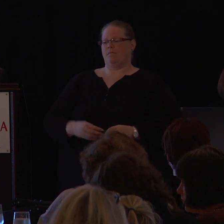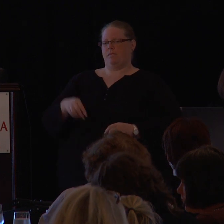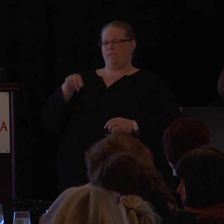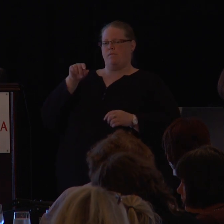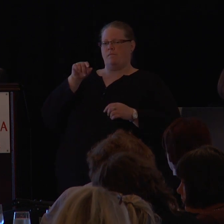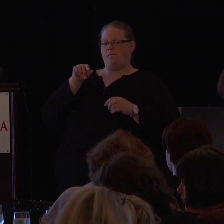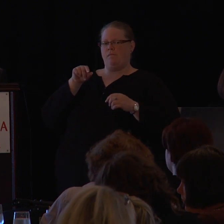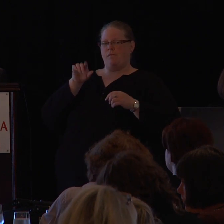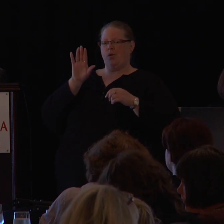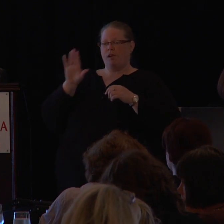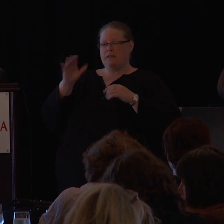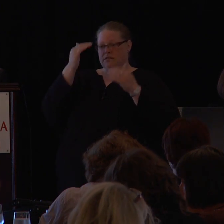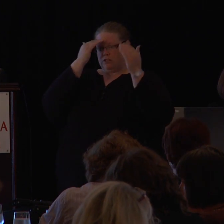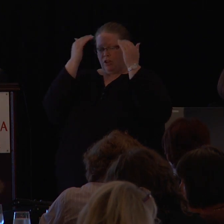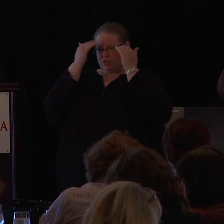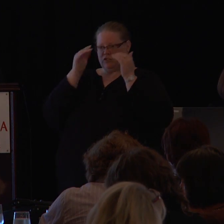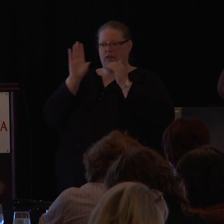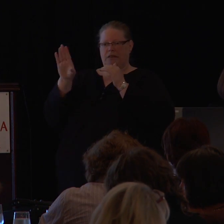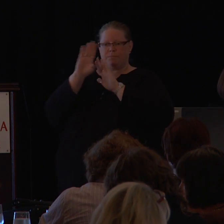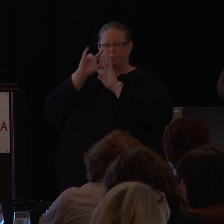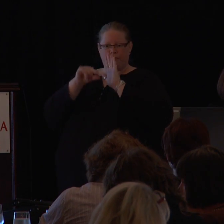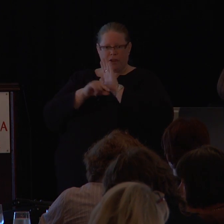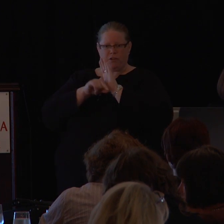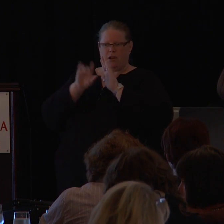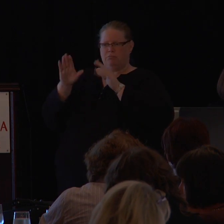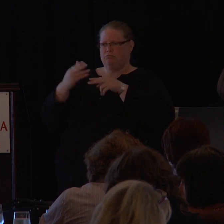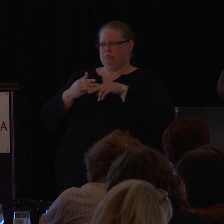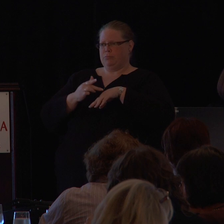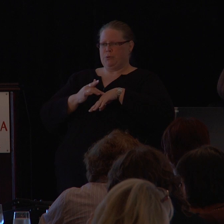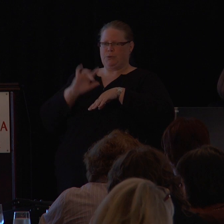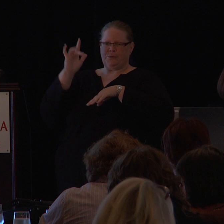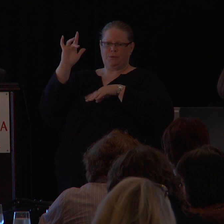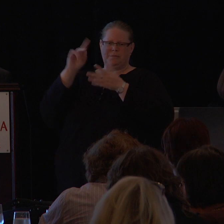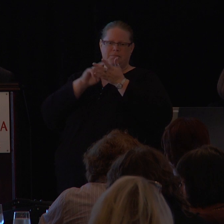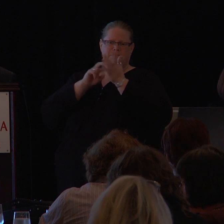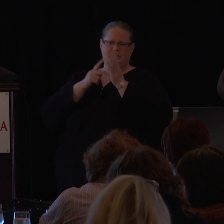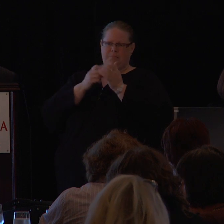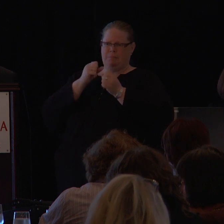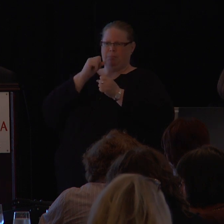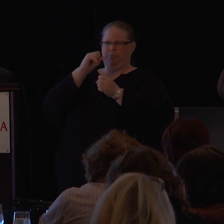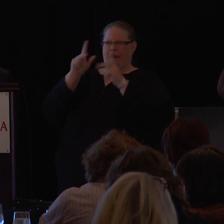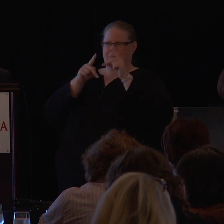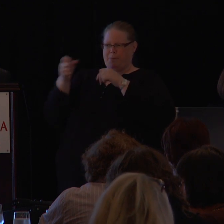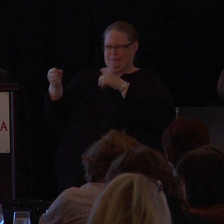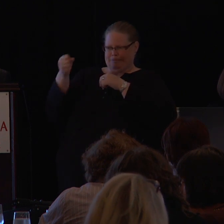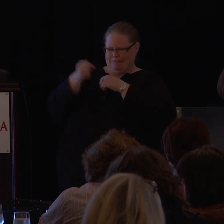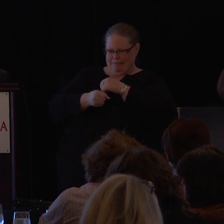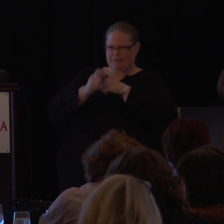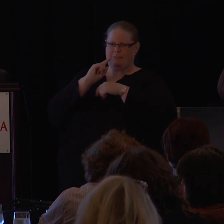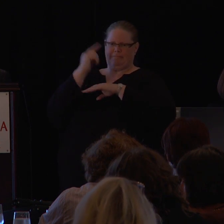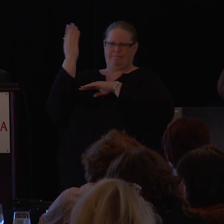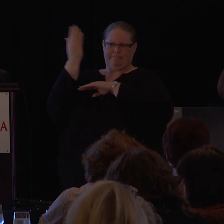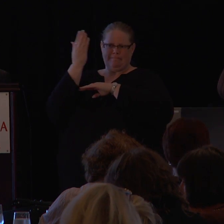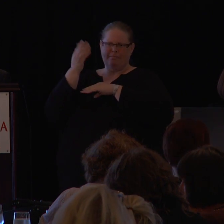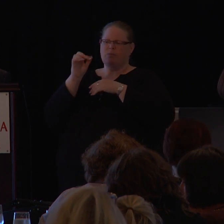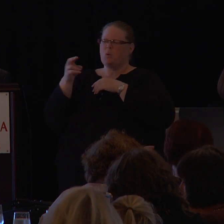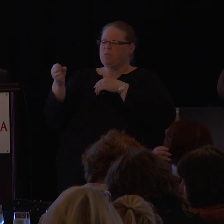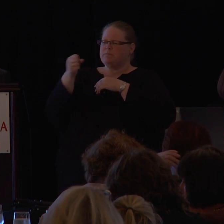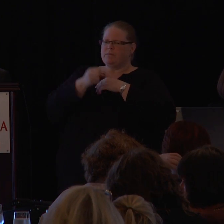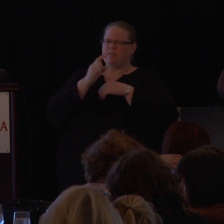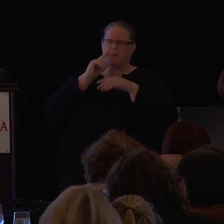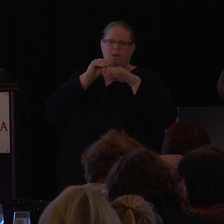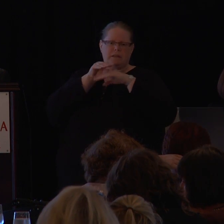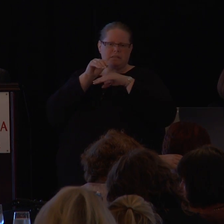distinguished record of achievement have resulted in his high demand for his wise counsel as a legal consultant